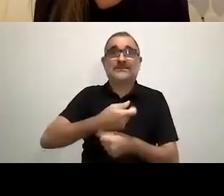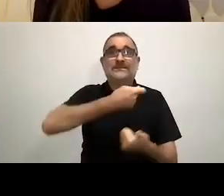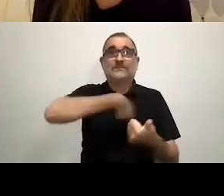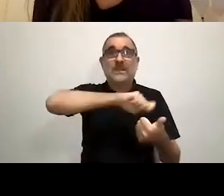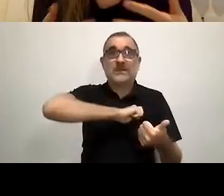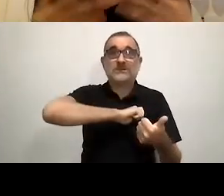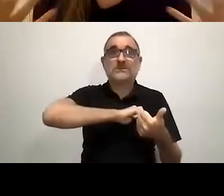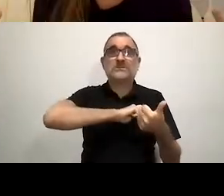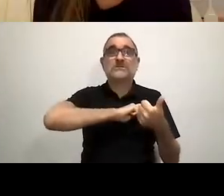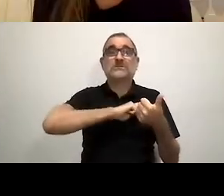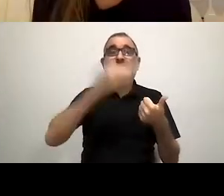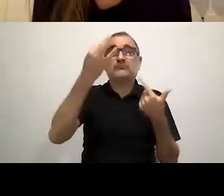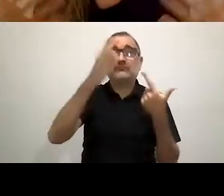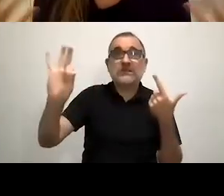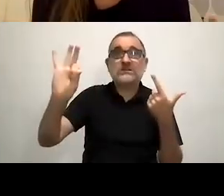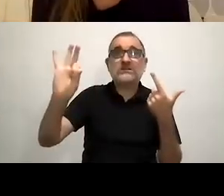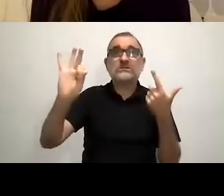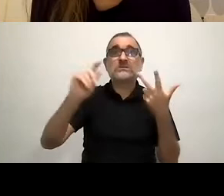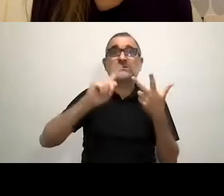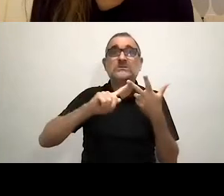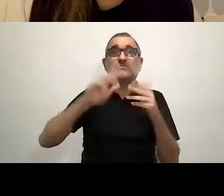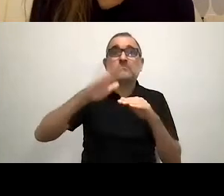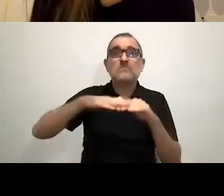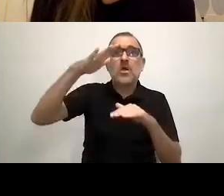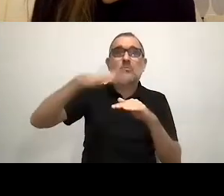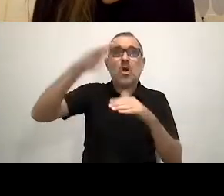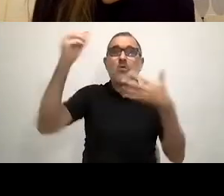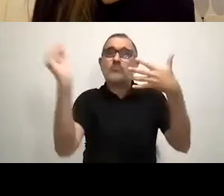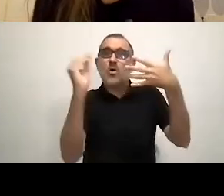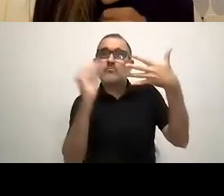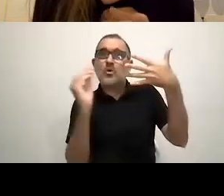that to more languages, other UN languages.